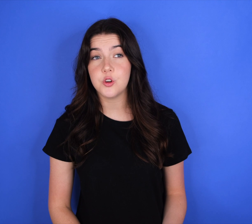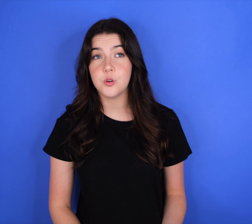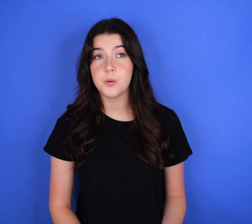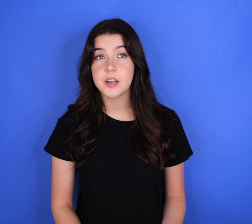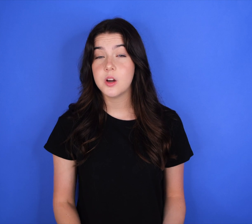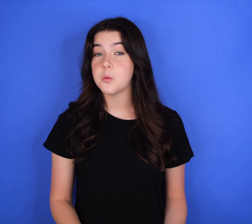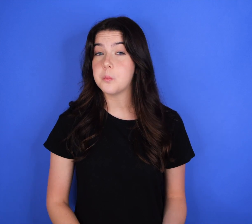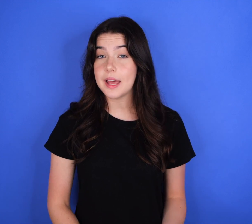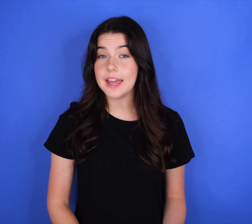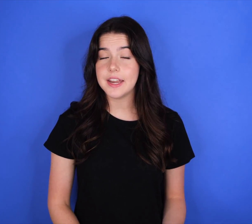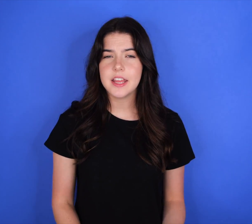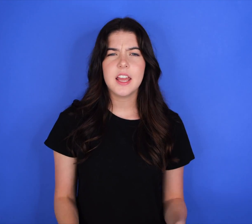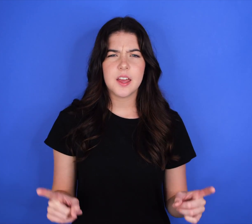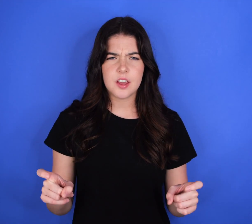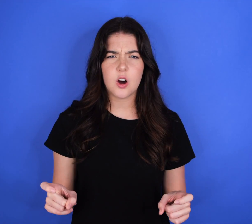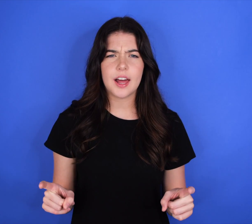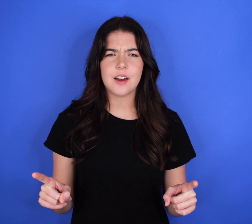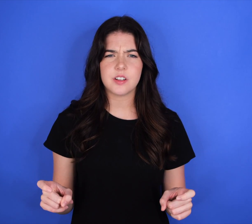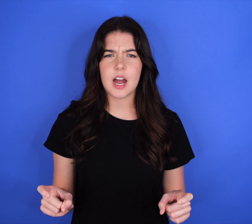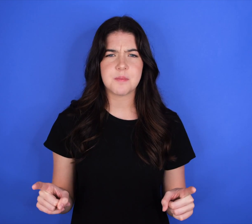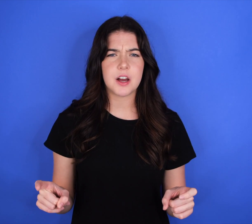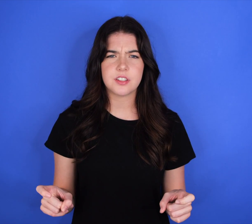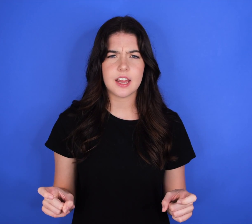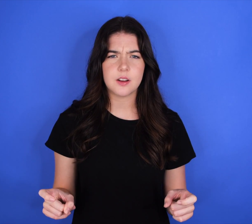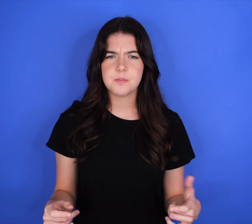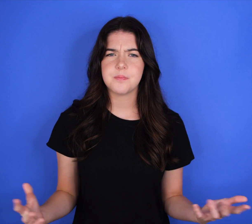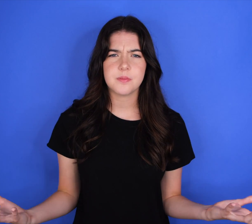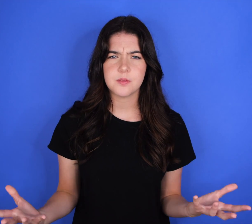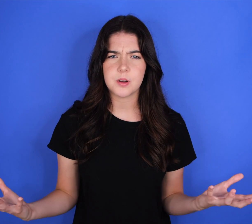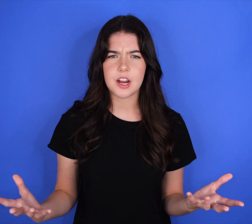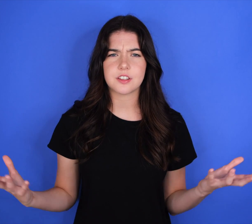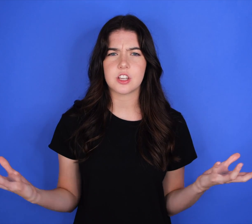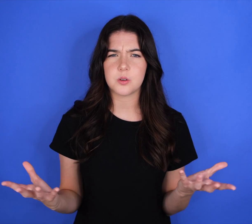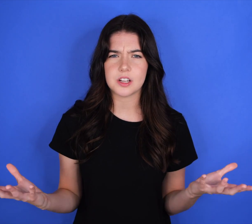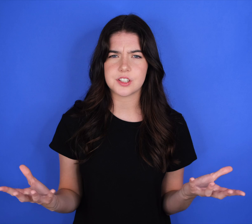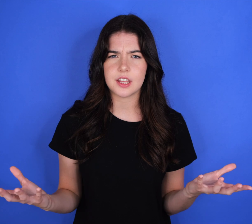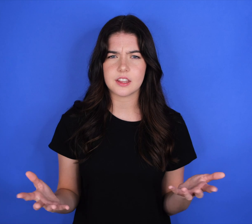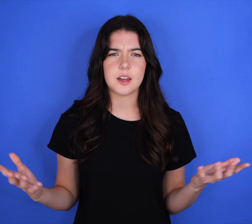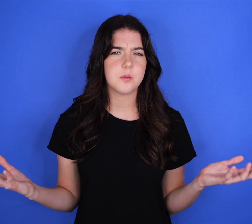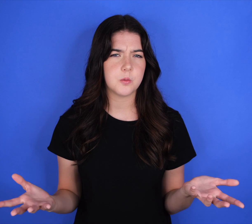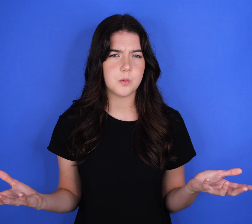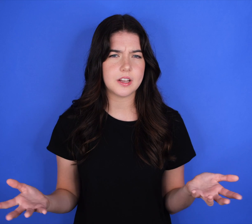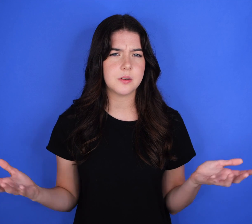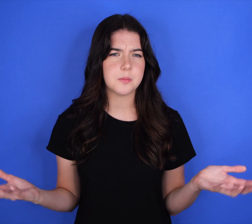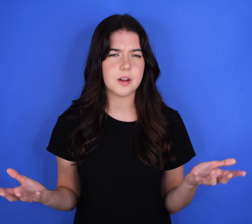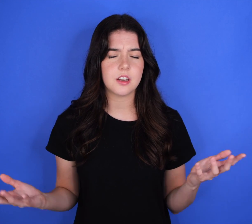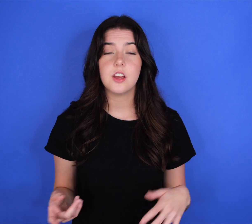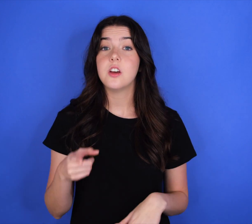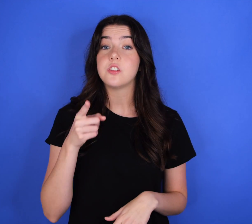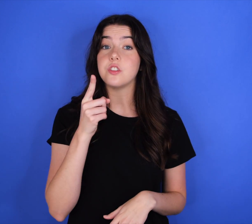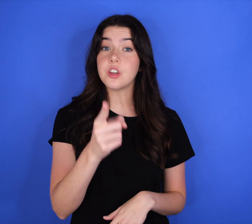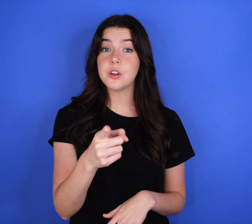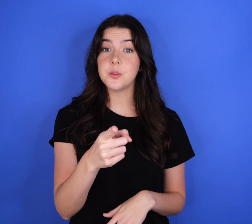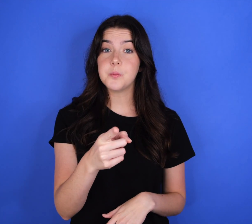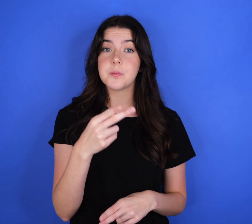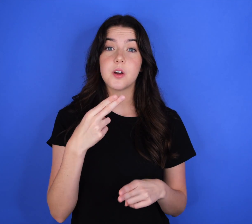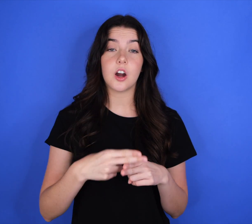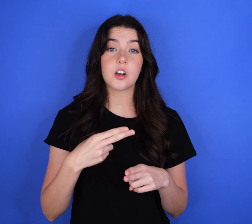who, when, and they all have your eyebrows down when you're asking a question like that. What? What? So you are